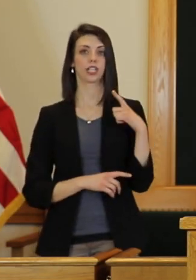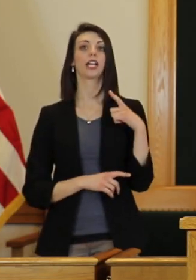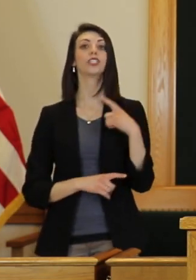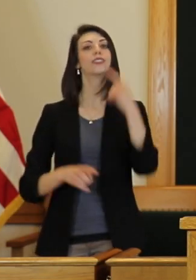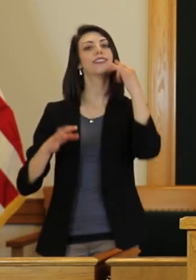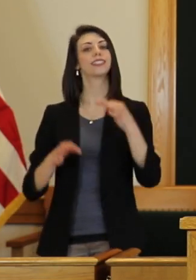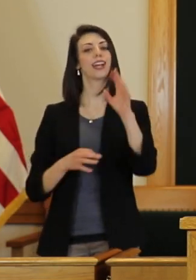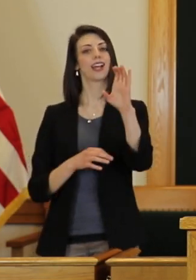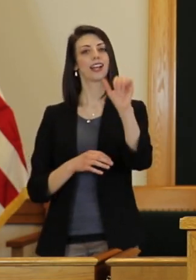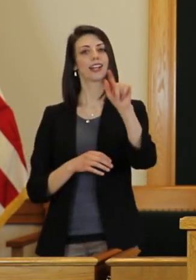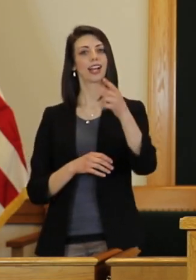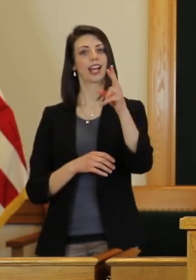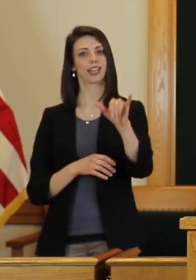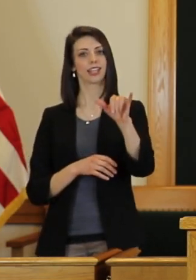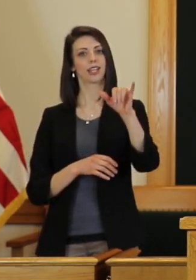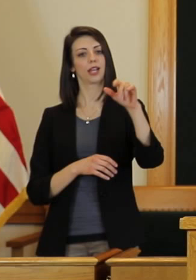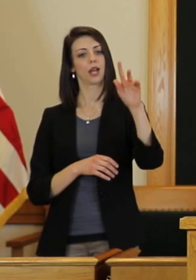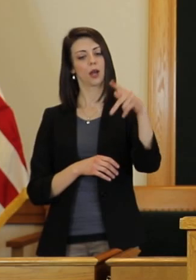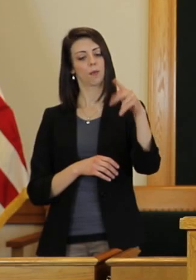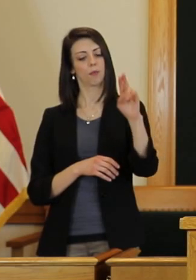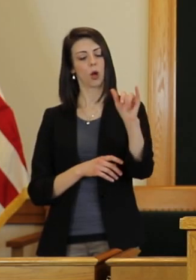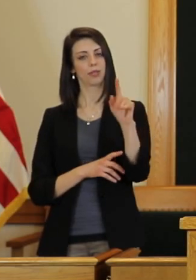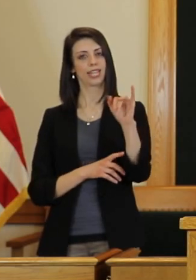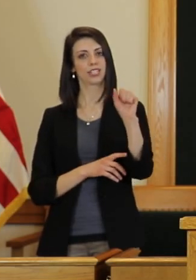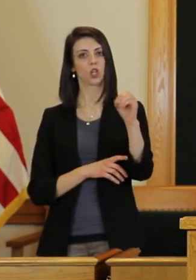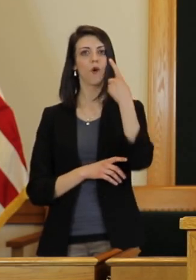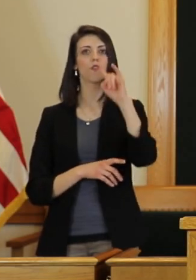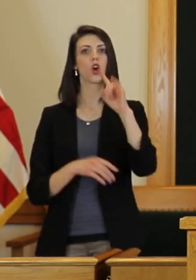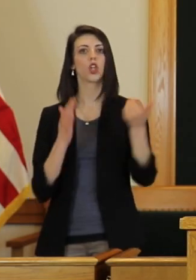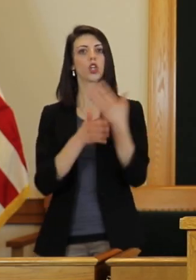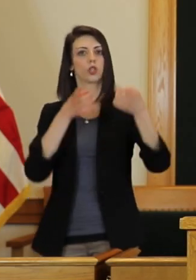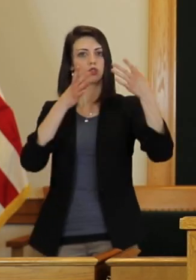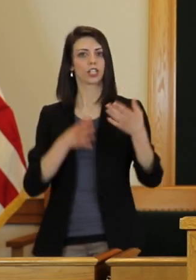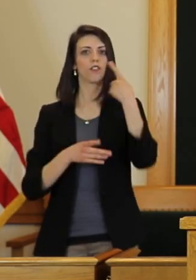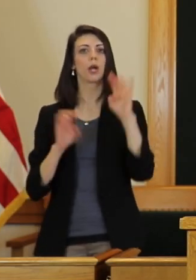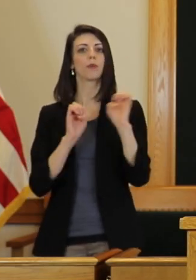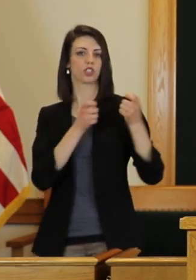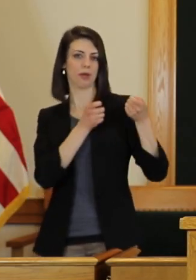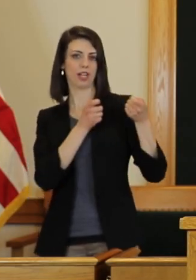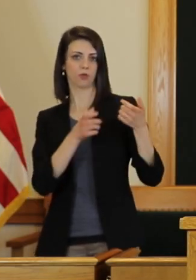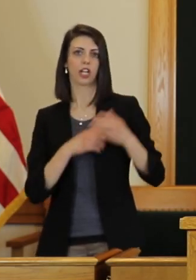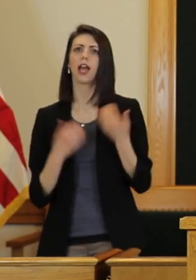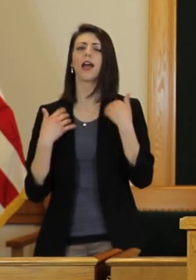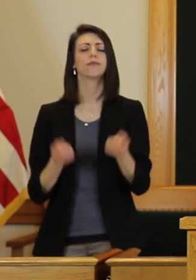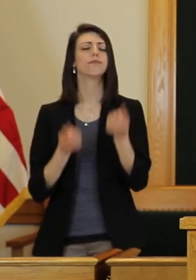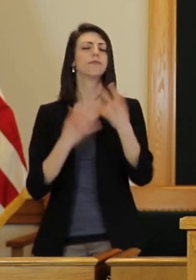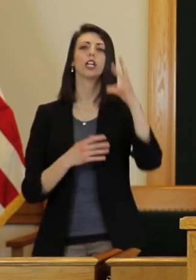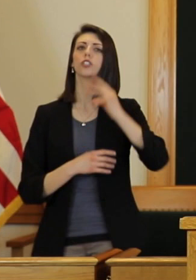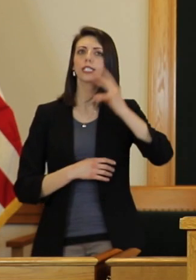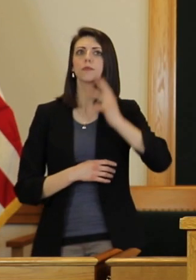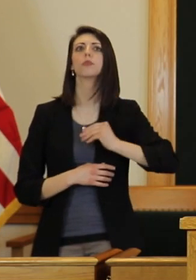appointed Kathy Palmatesso as the new Director of Emergency Management. Kathy brings considerable knowledge and experience in the